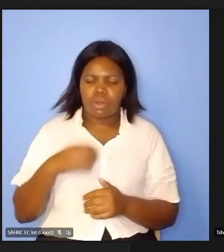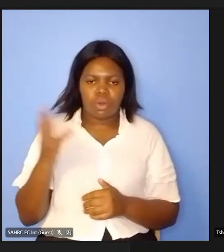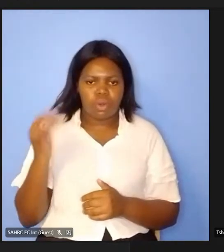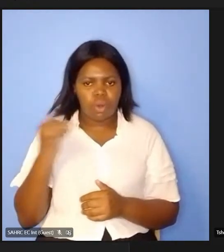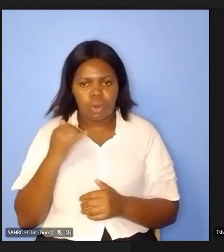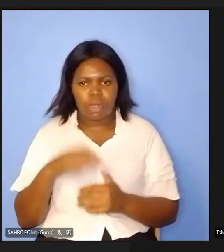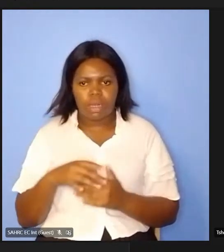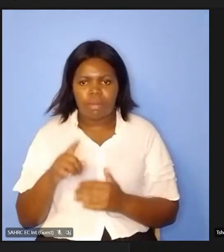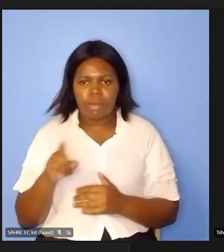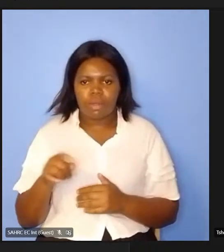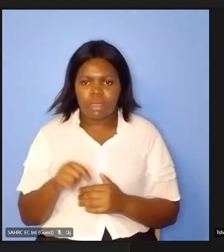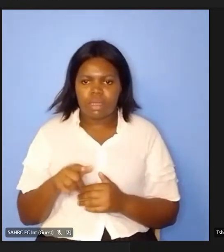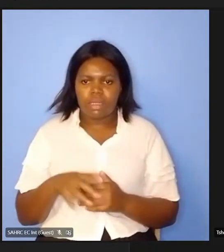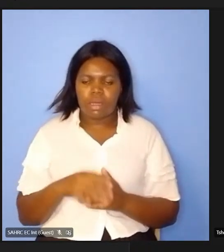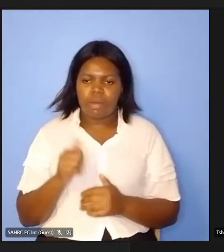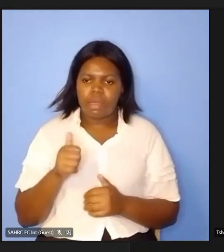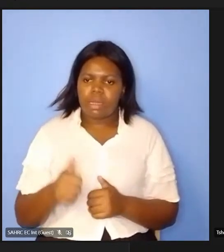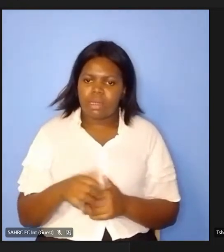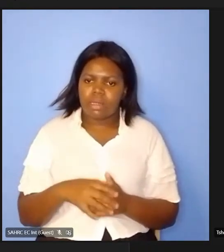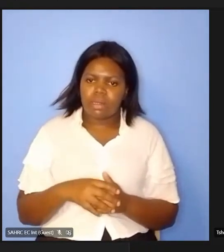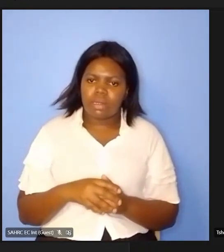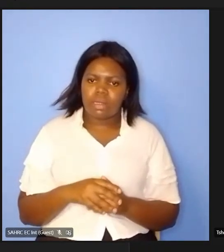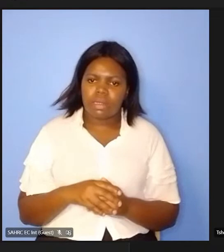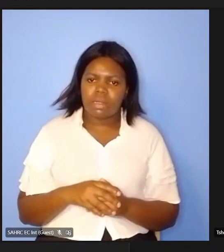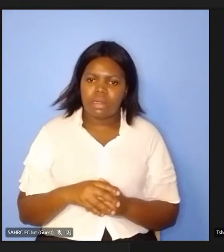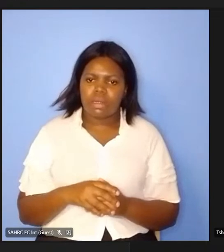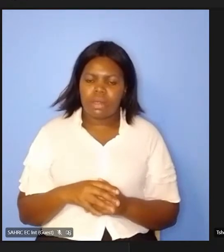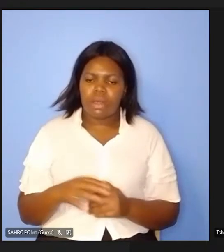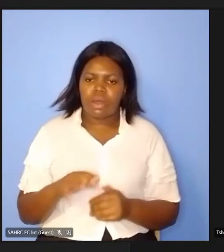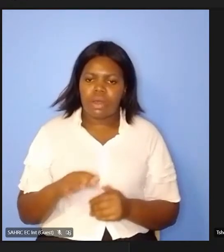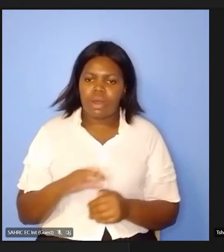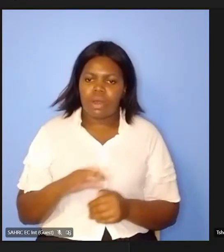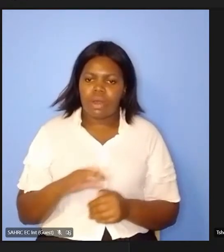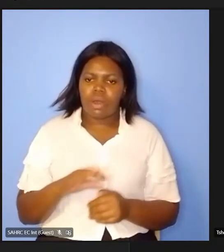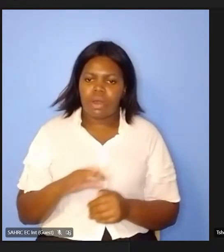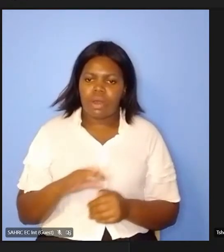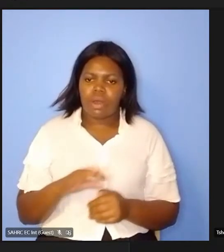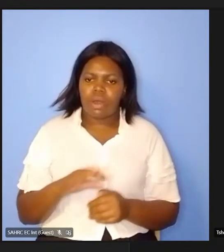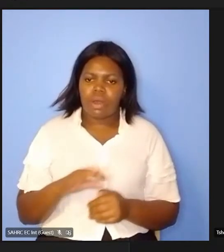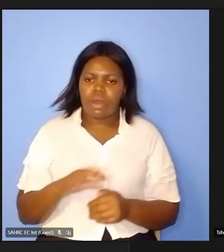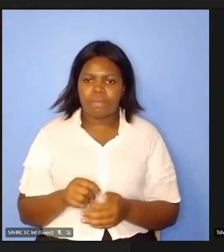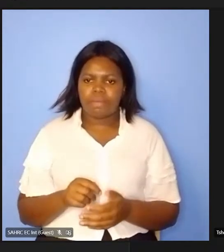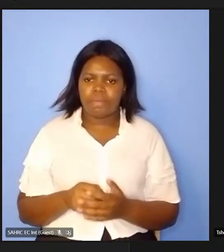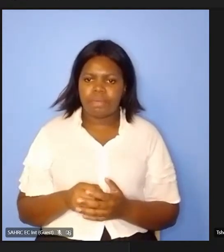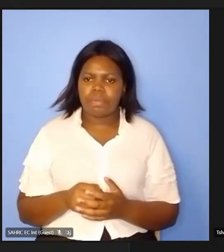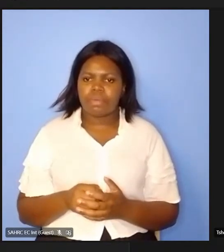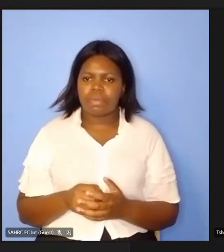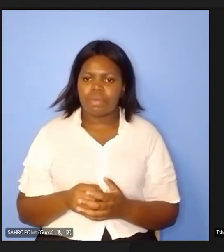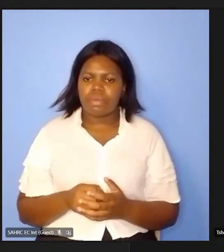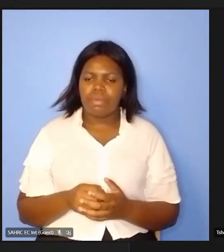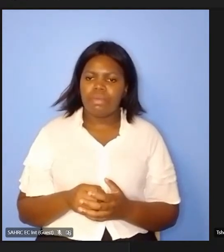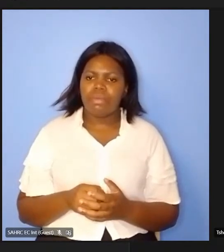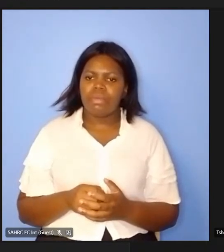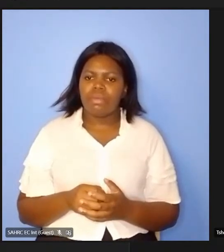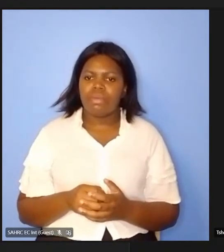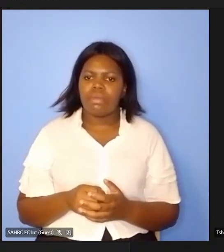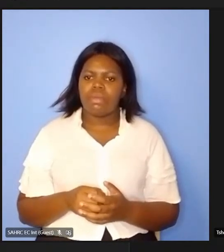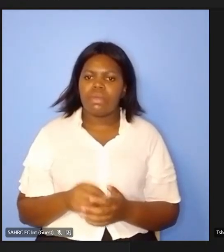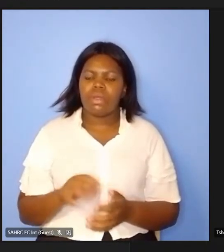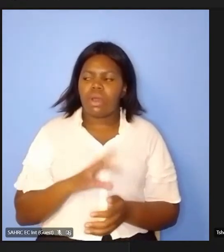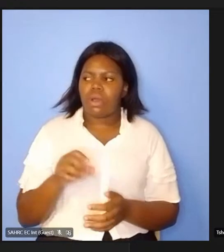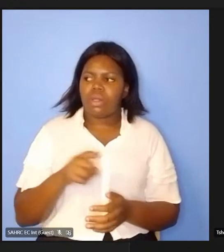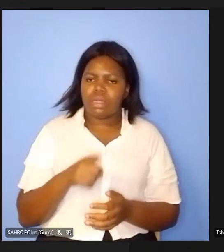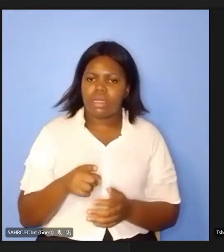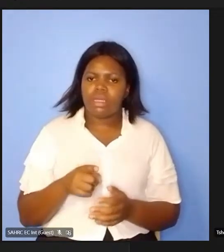because LGBTI rights are not, it's not a set of rights written somewhere which only are applicable to the community,